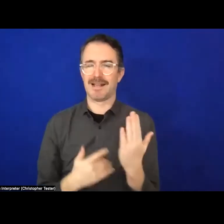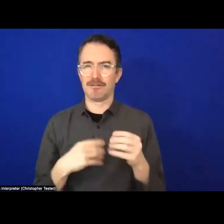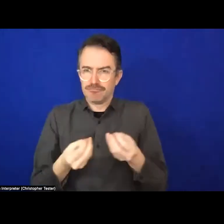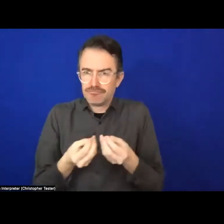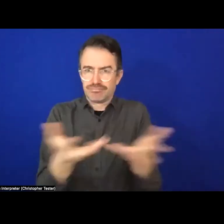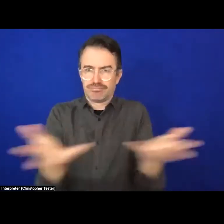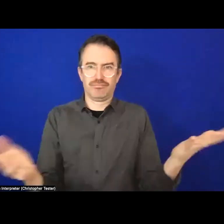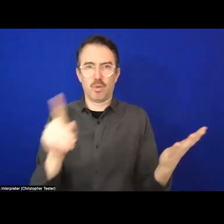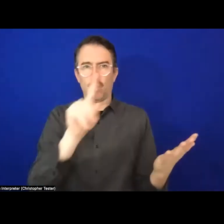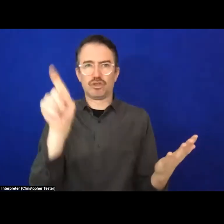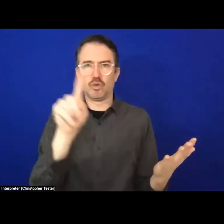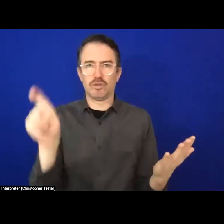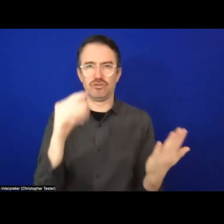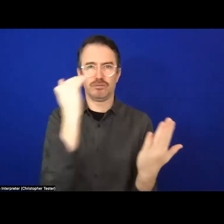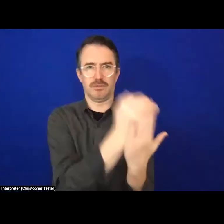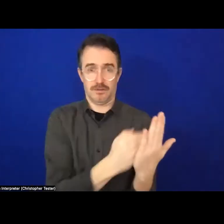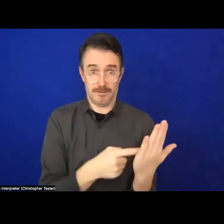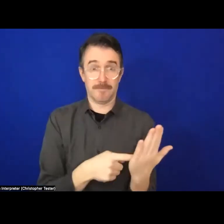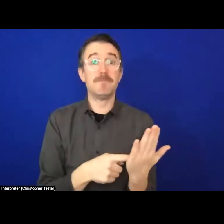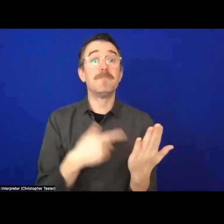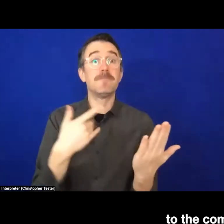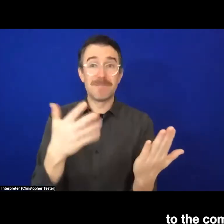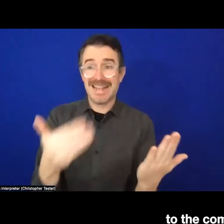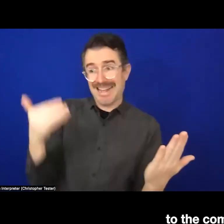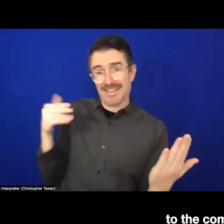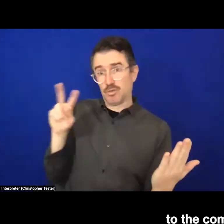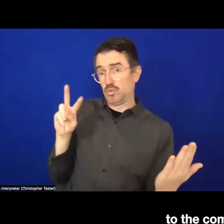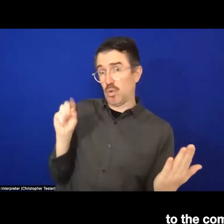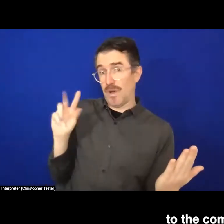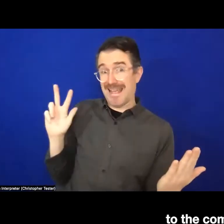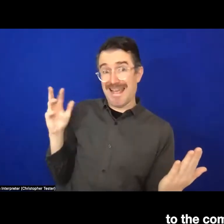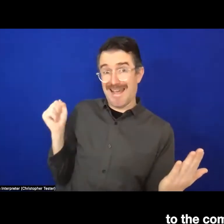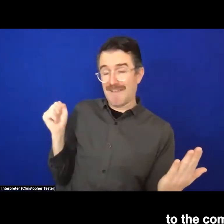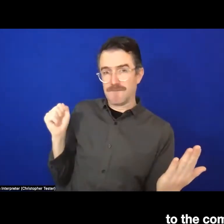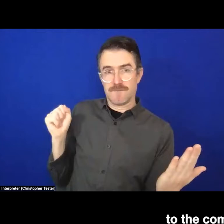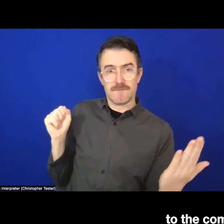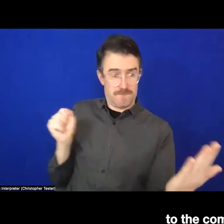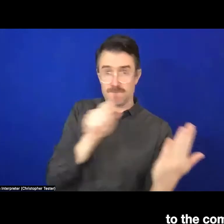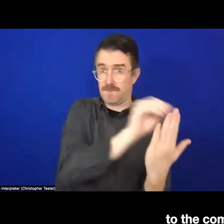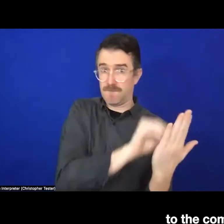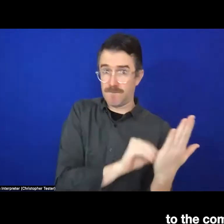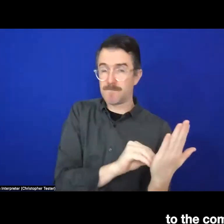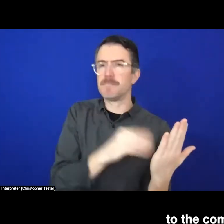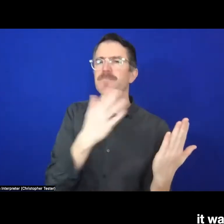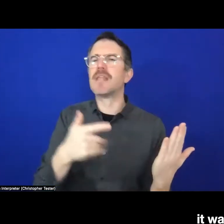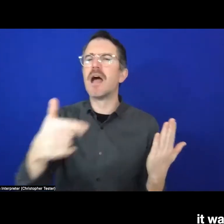kind of progress that was made in regard to the commitments of 2018. And we